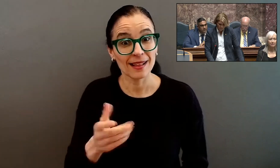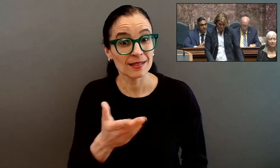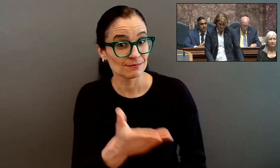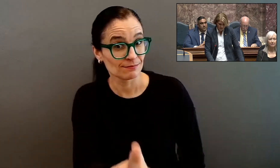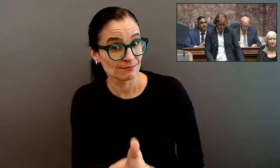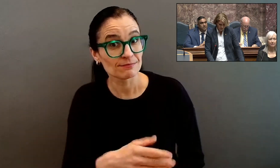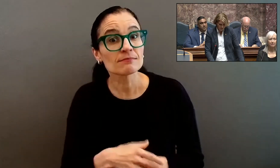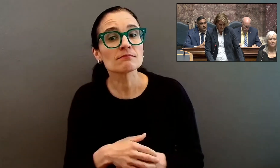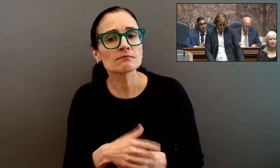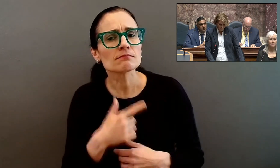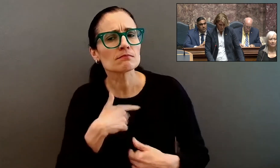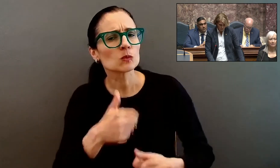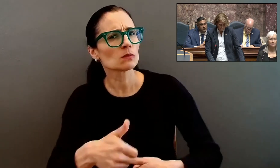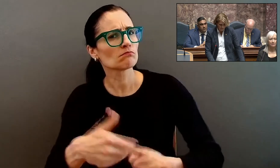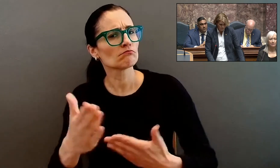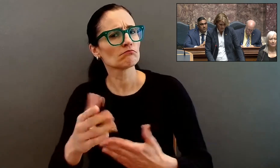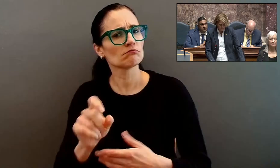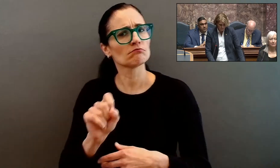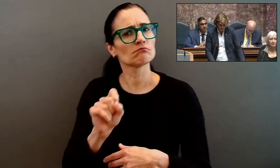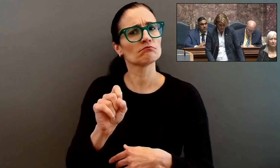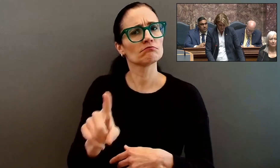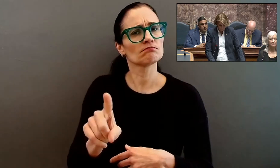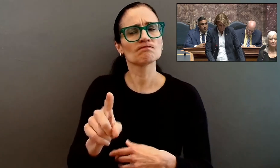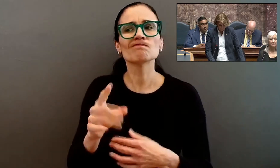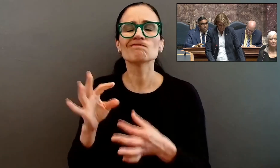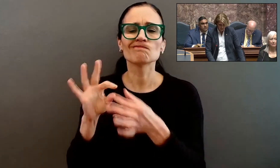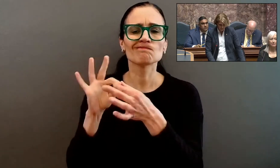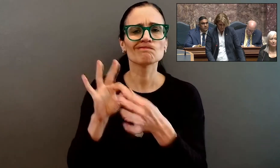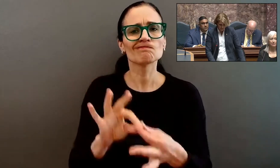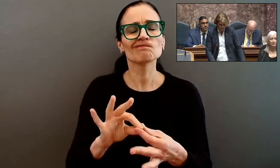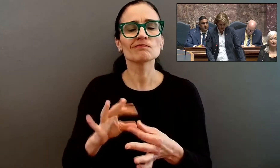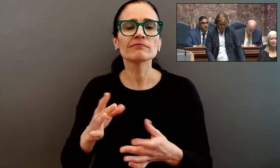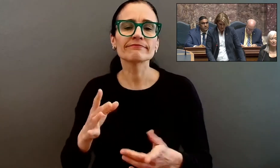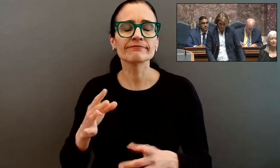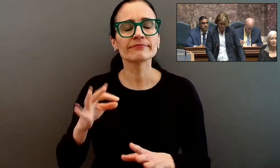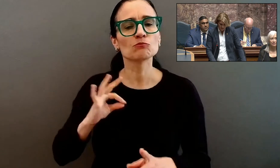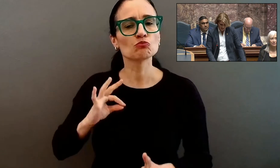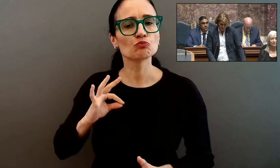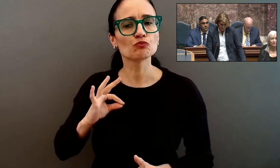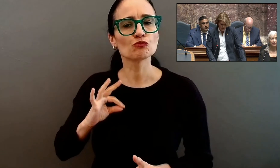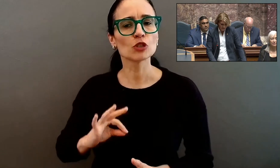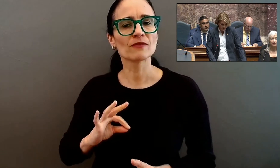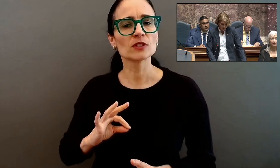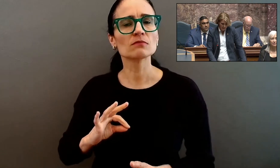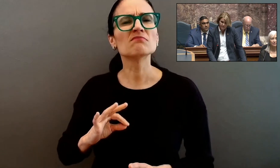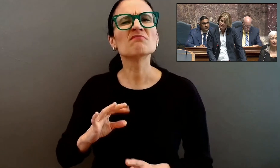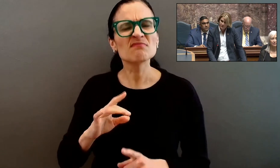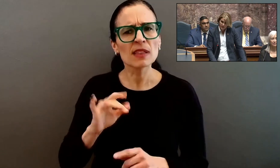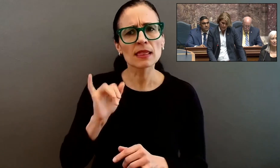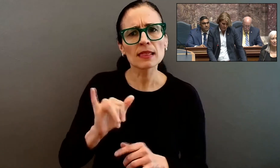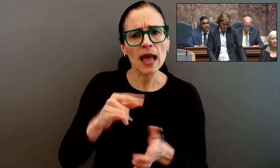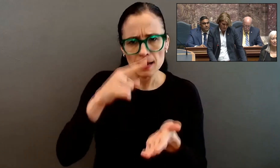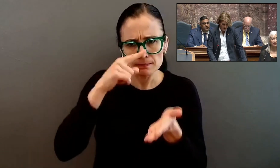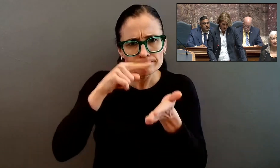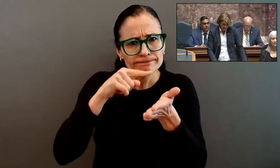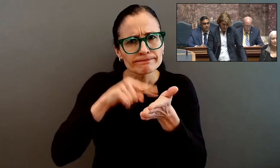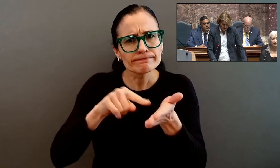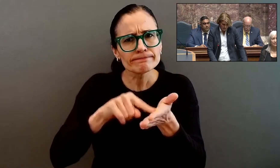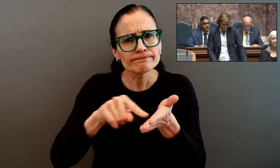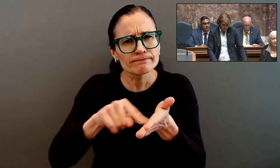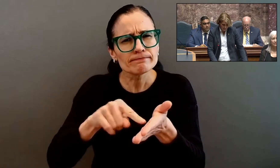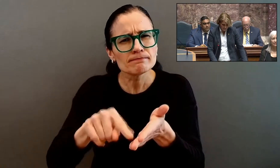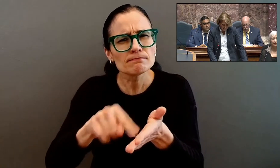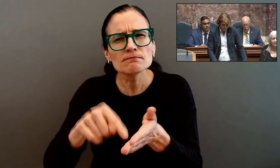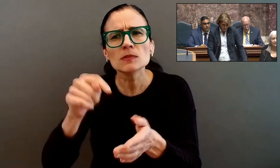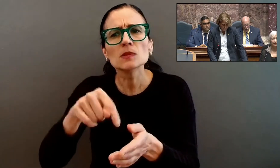ongoing investigation ordered by the Director of Police Services into information presented to me as MLA for Surrey Cloverdale and